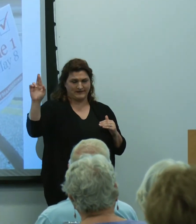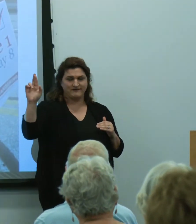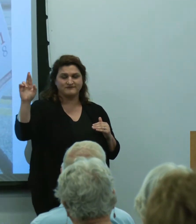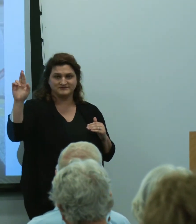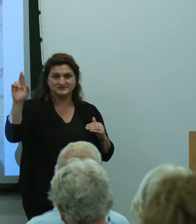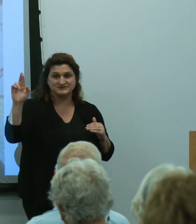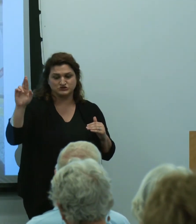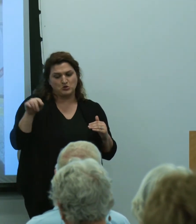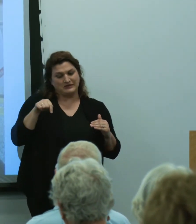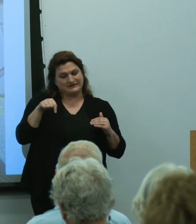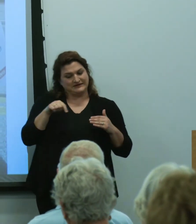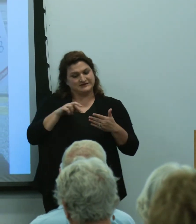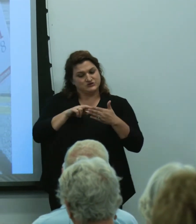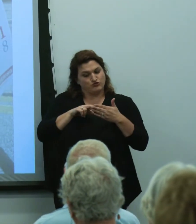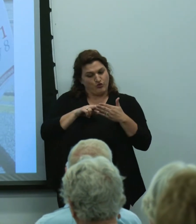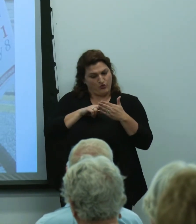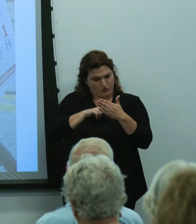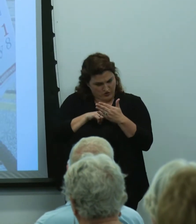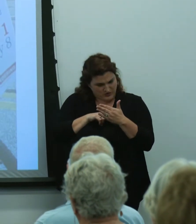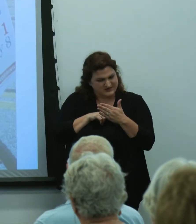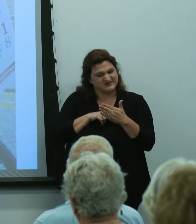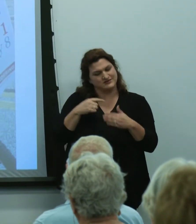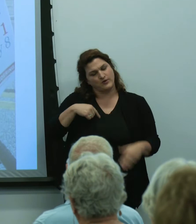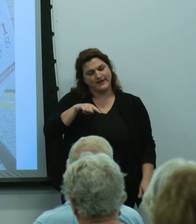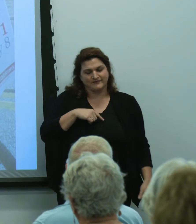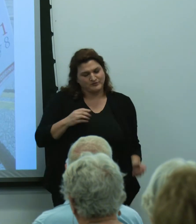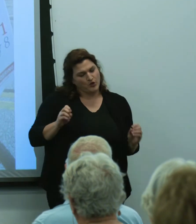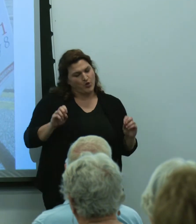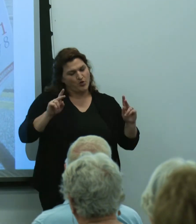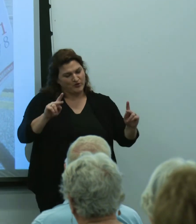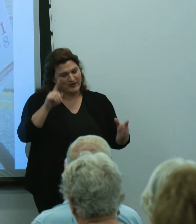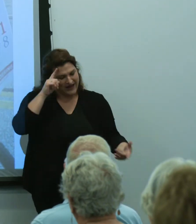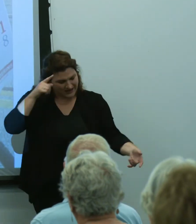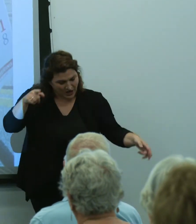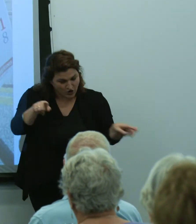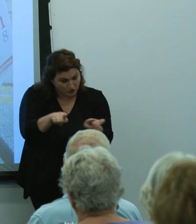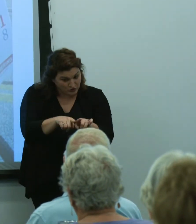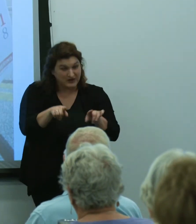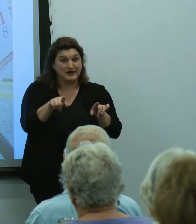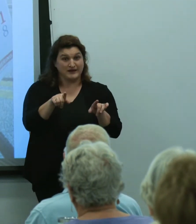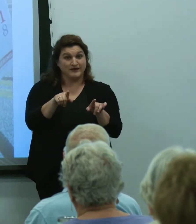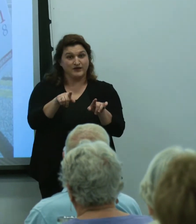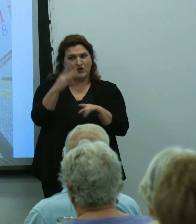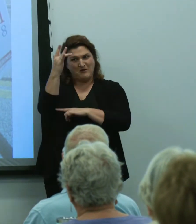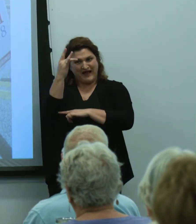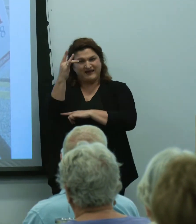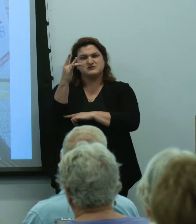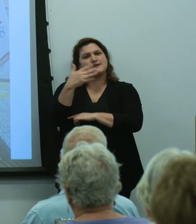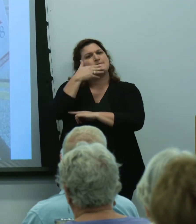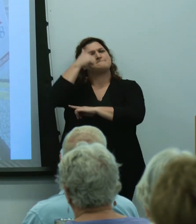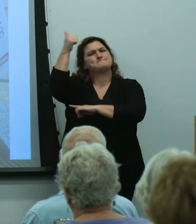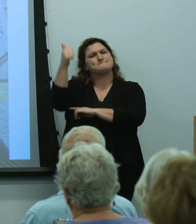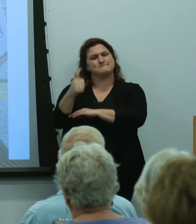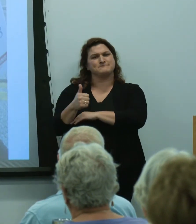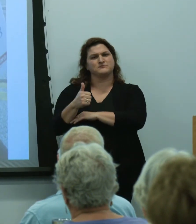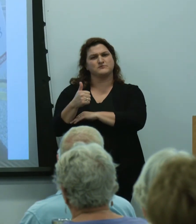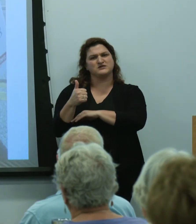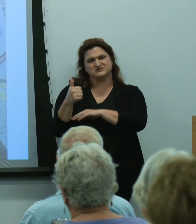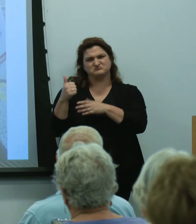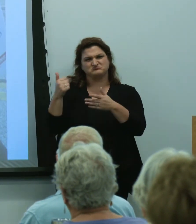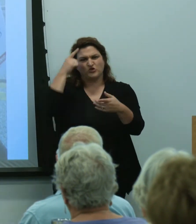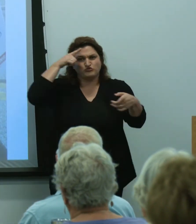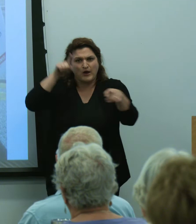were a compromise, but they seemed like the best deal that we were going to get. And why